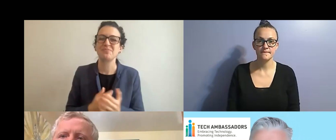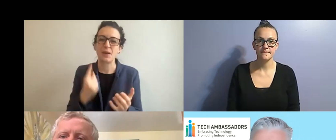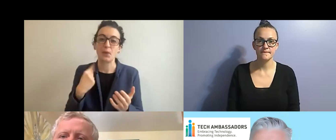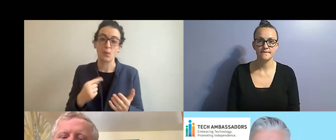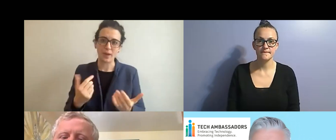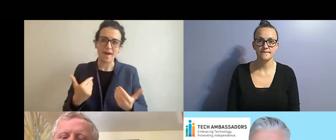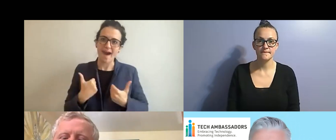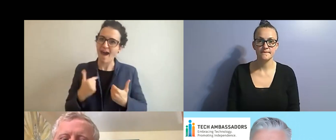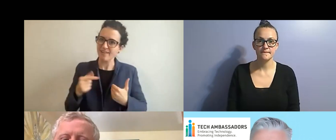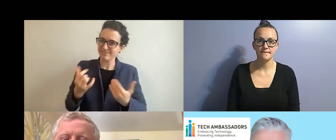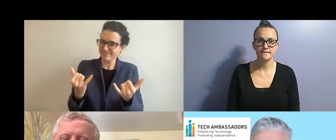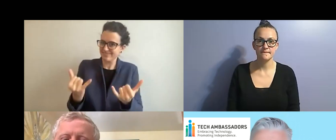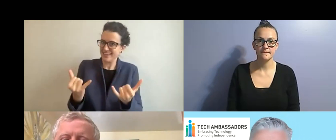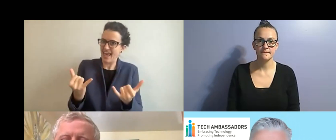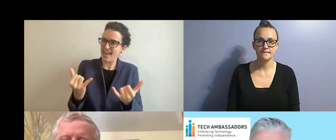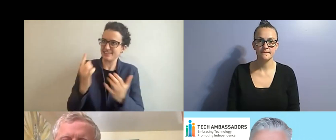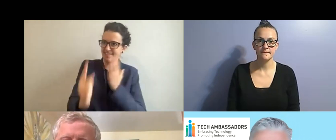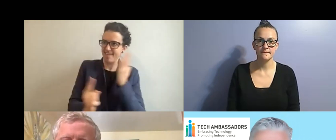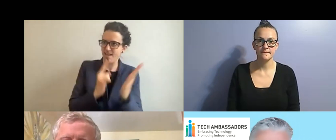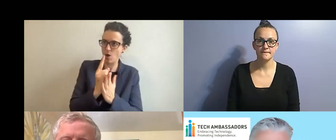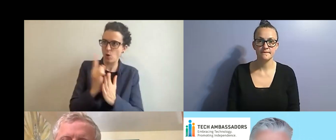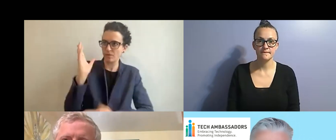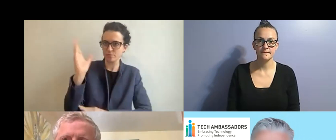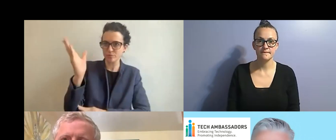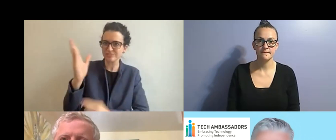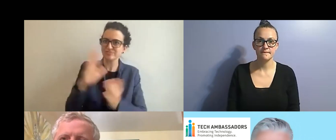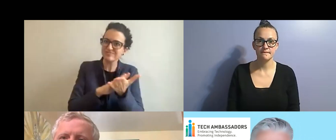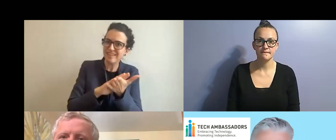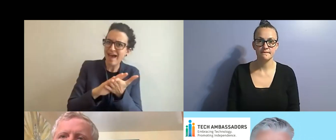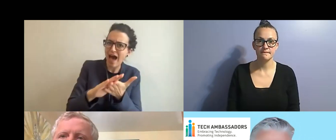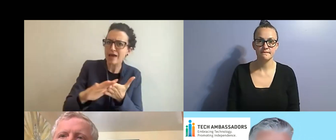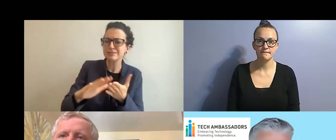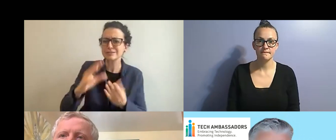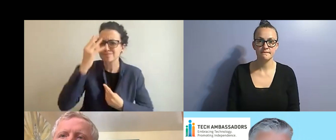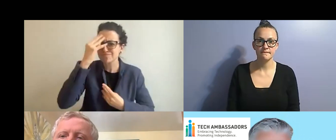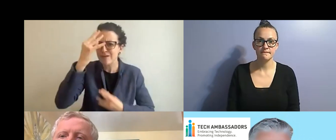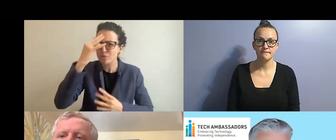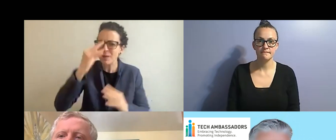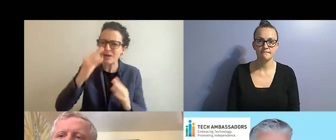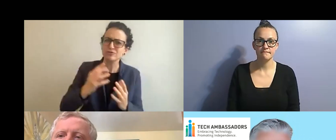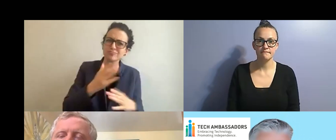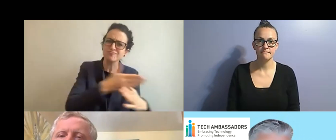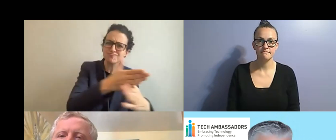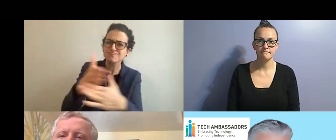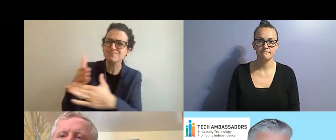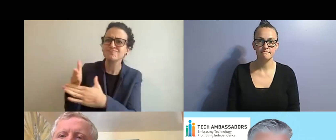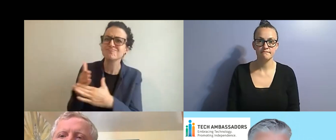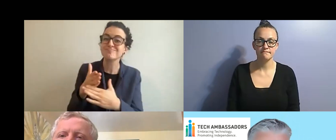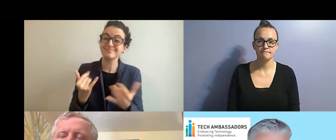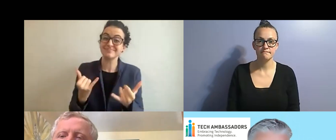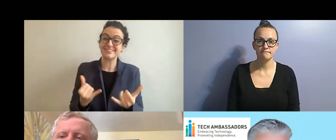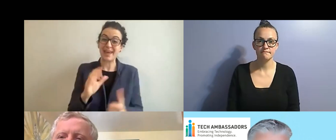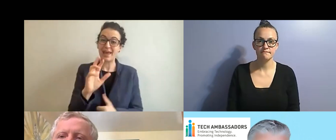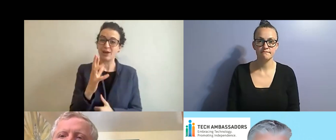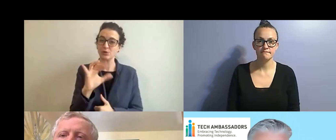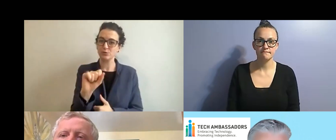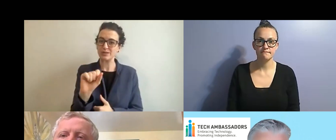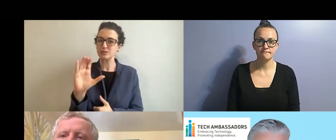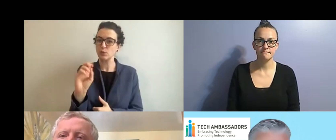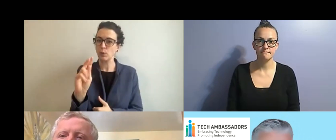informative hour for you here, and we are super excited to have Chris Cooley here with us hosting this